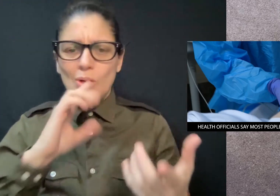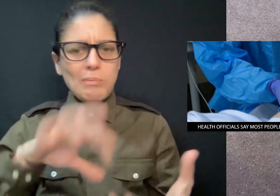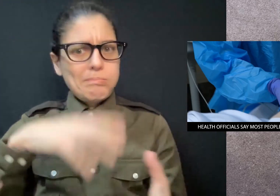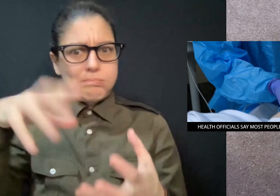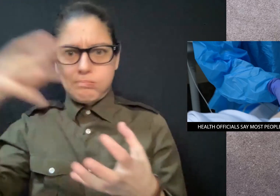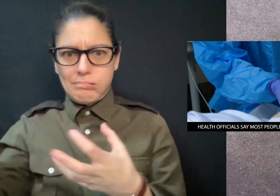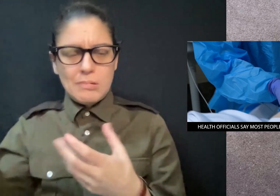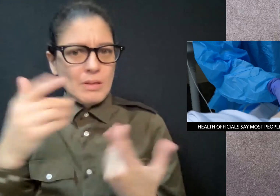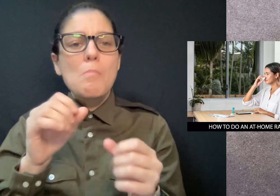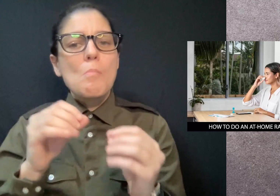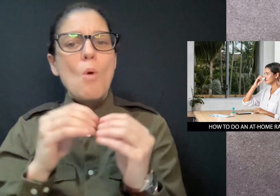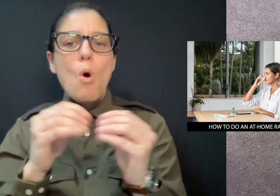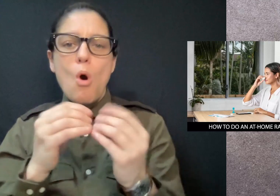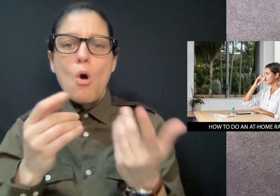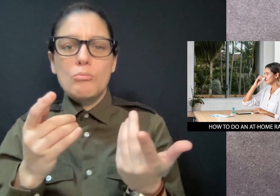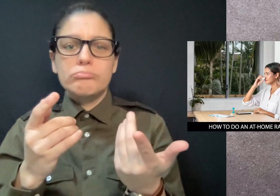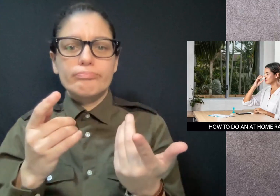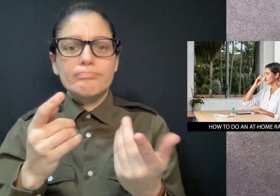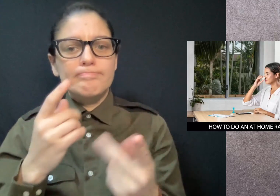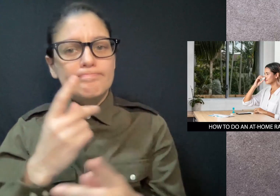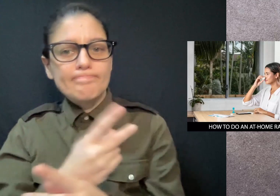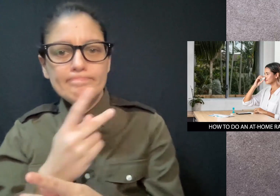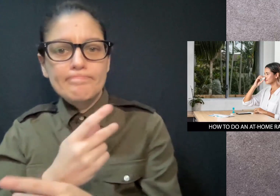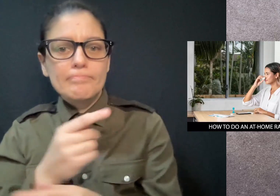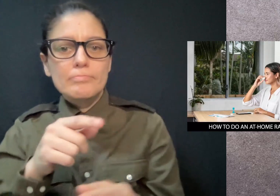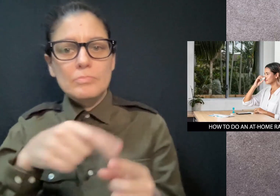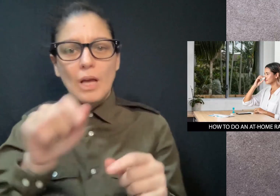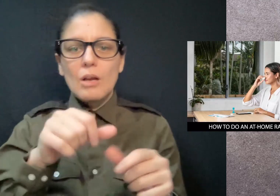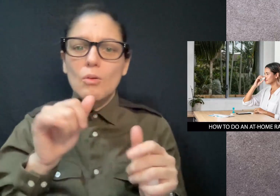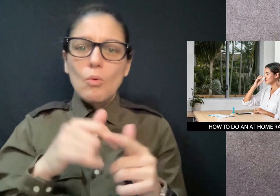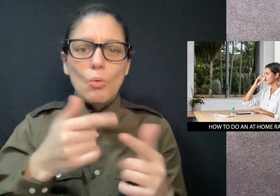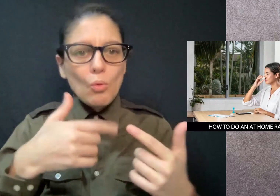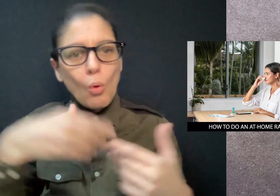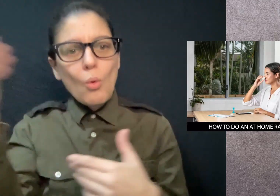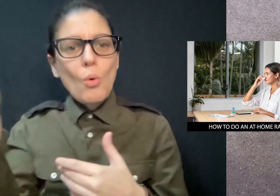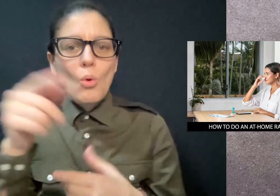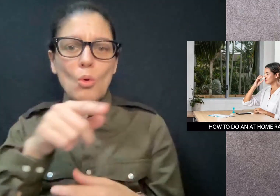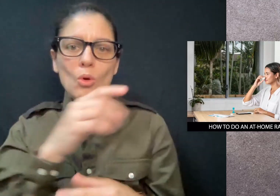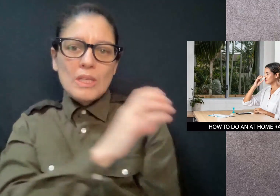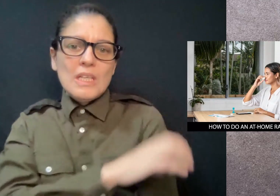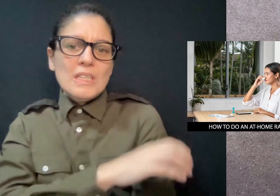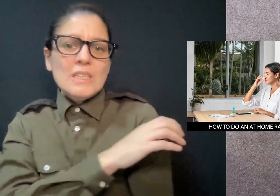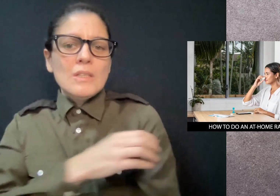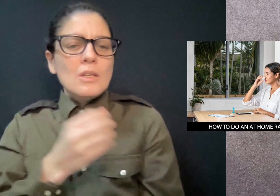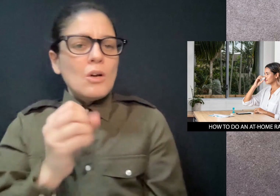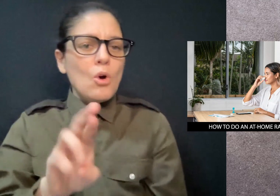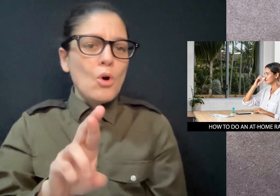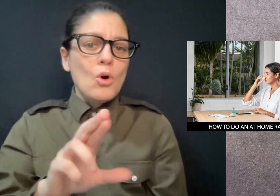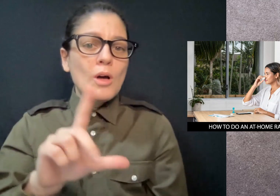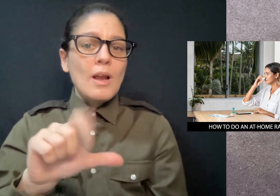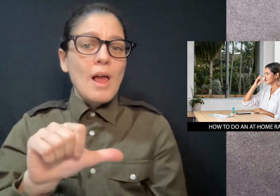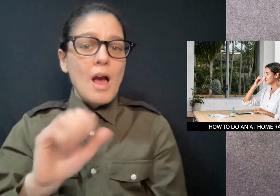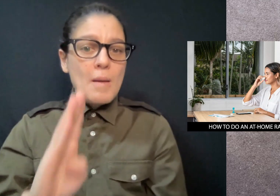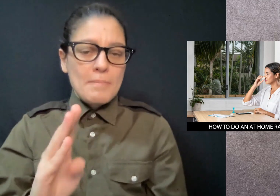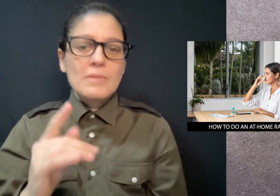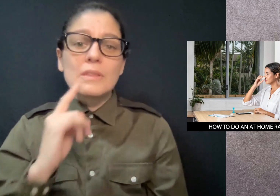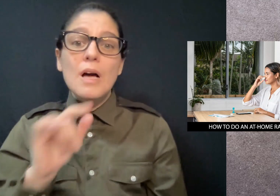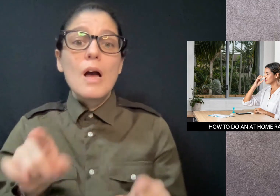The strain on hospital beds has triggered a state of emergency in Virginia, and the National